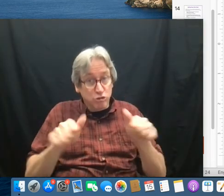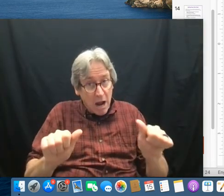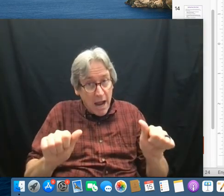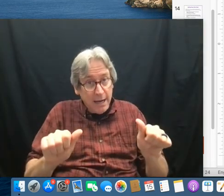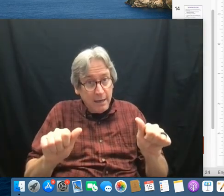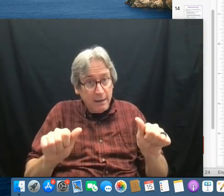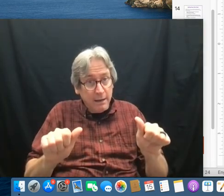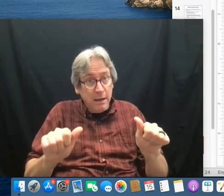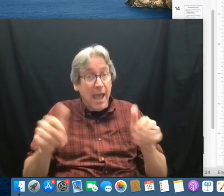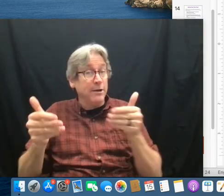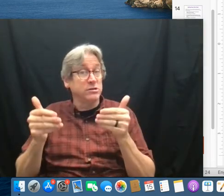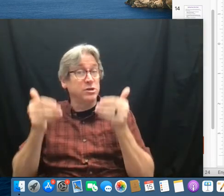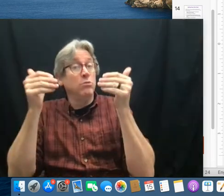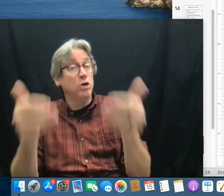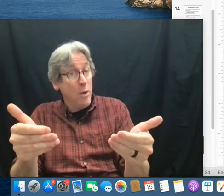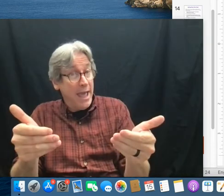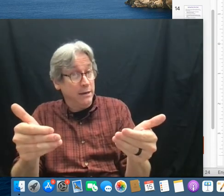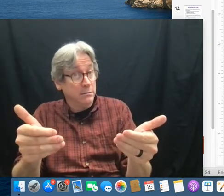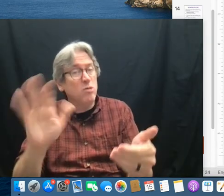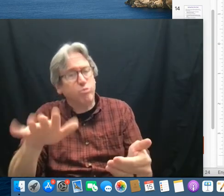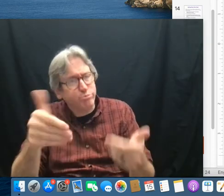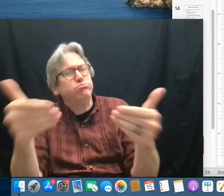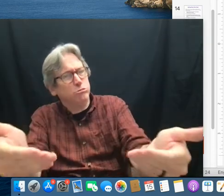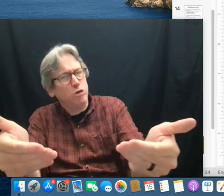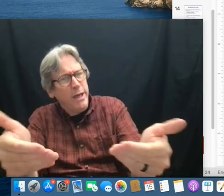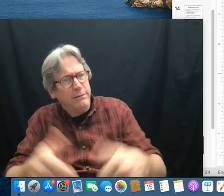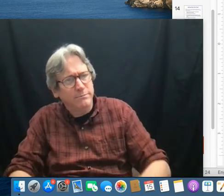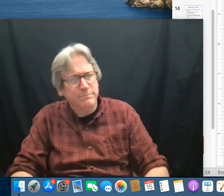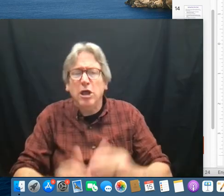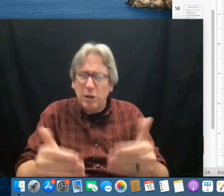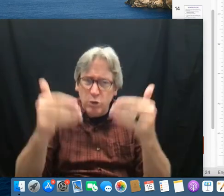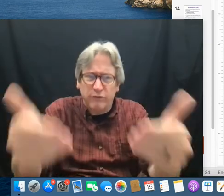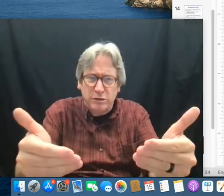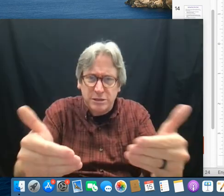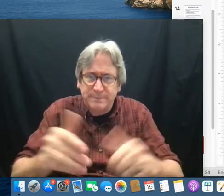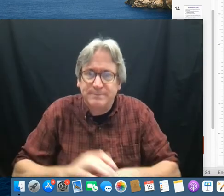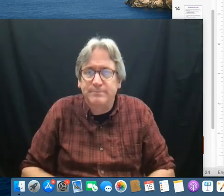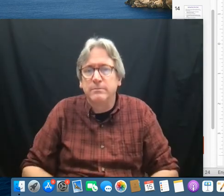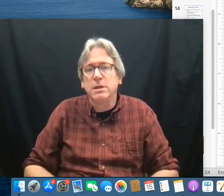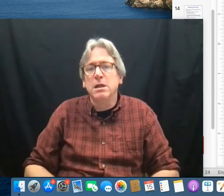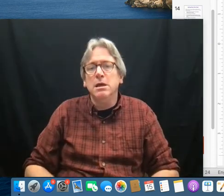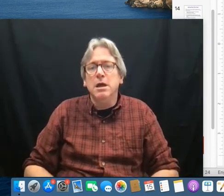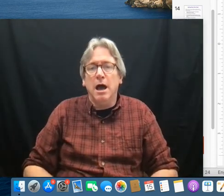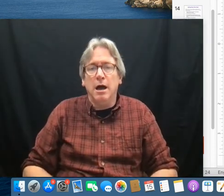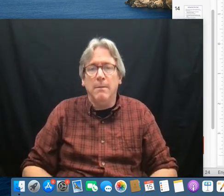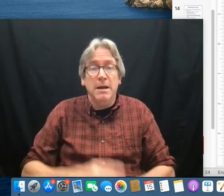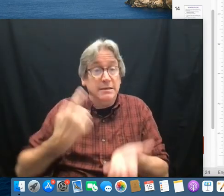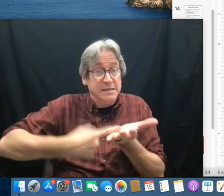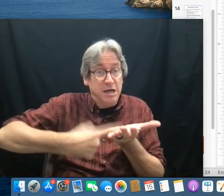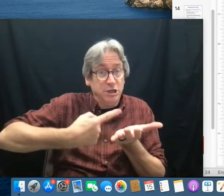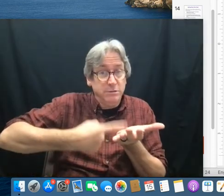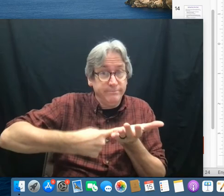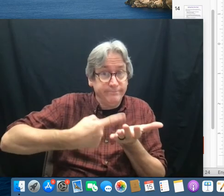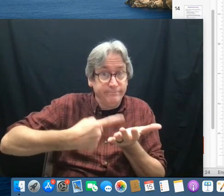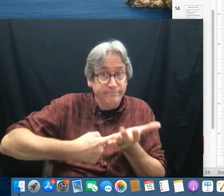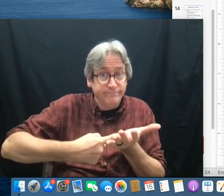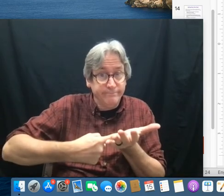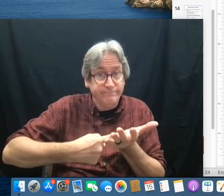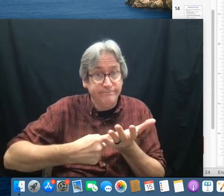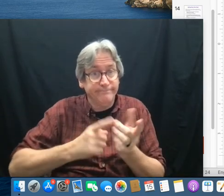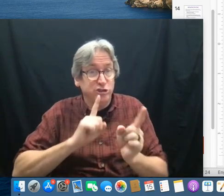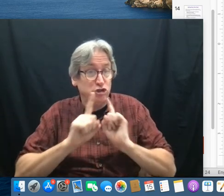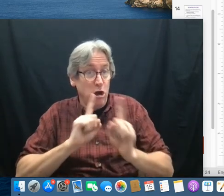Again, and I usually pair please with that because those two usually go together in conversation. Again, please. Would you repeat